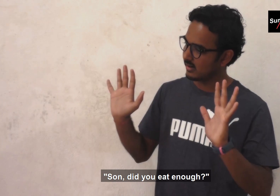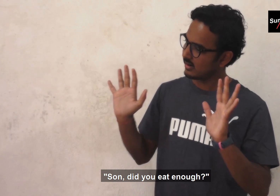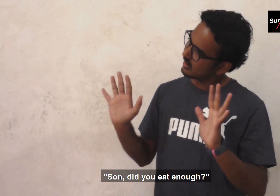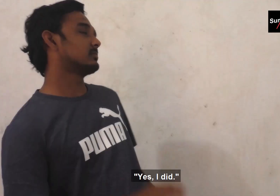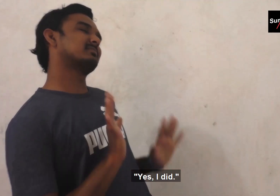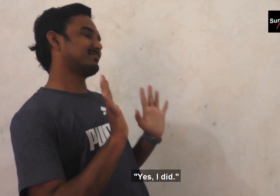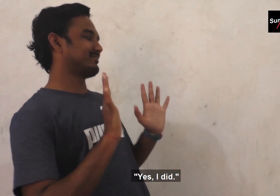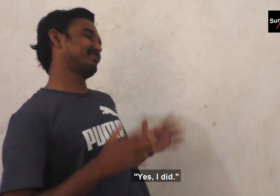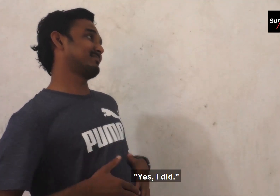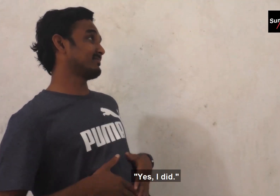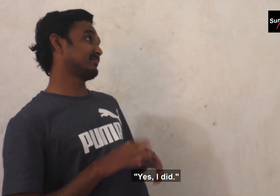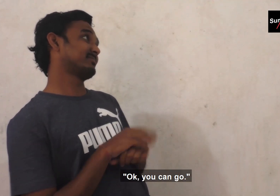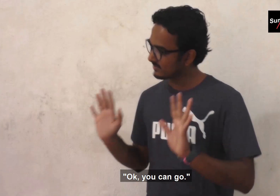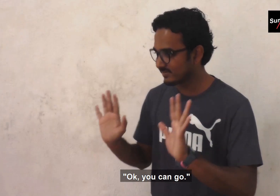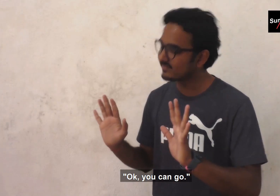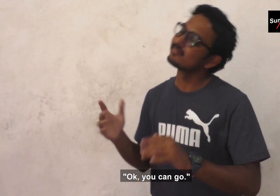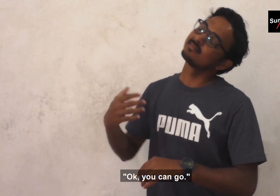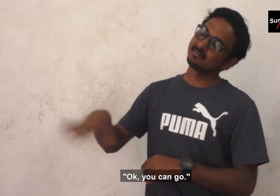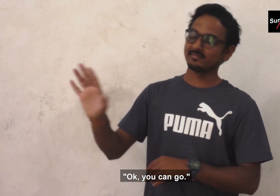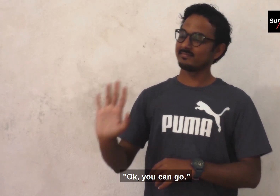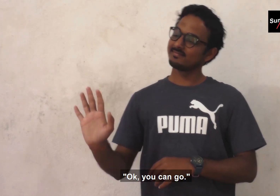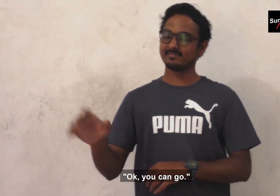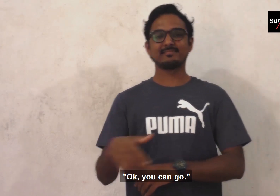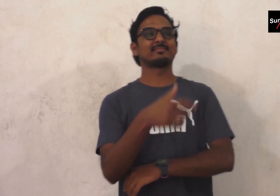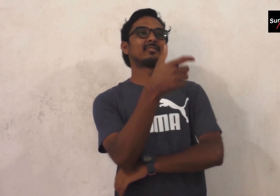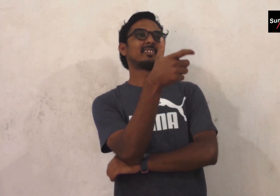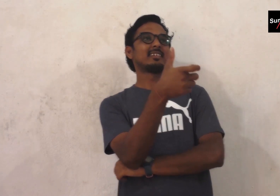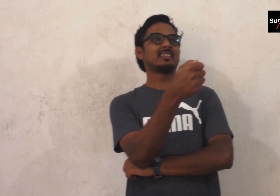eat enough? Yes, I did. Okay, you can go.